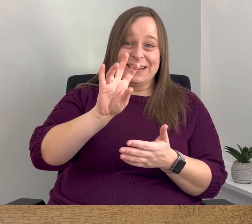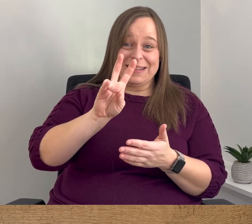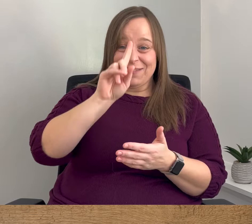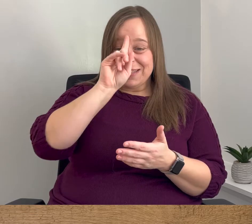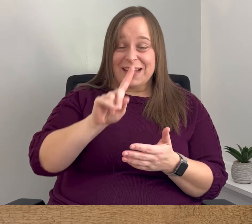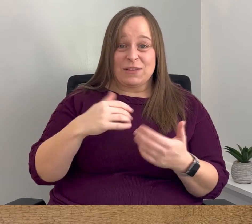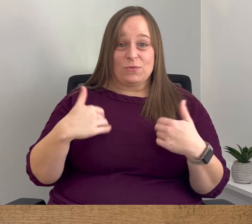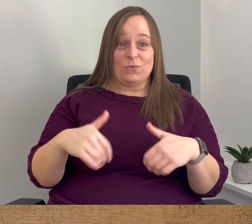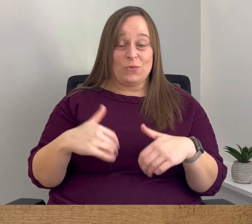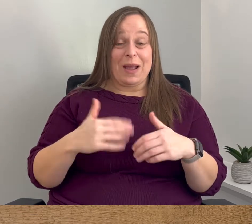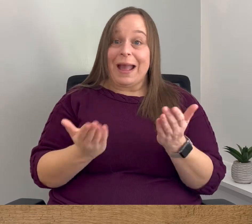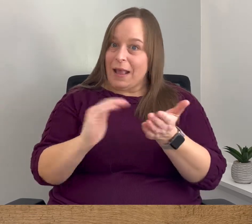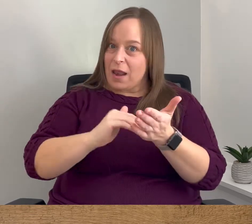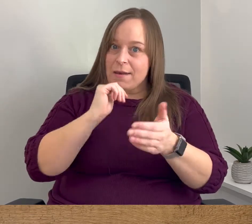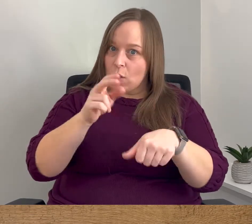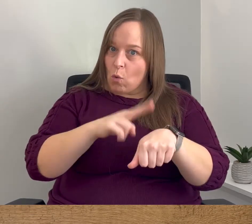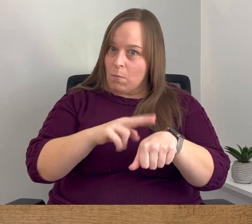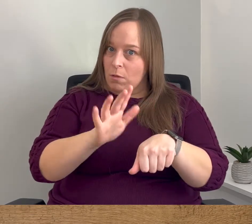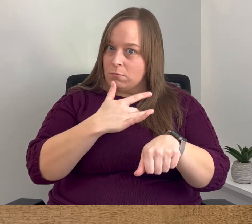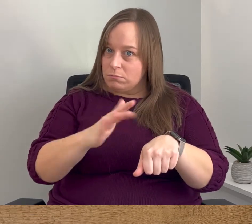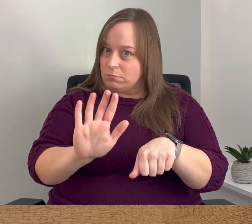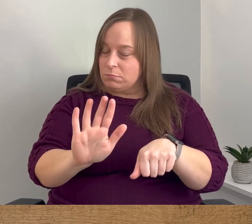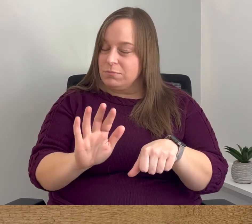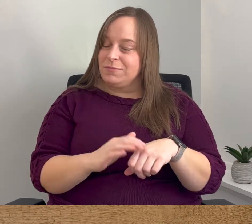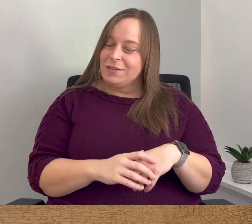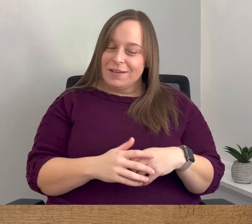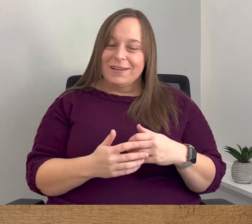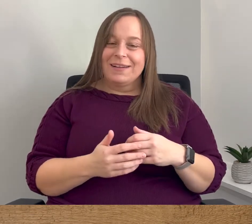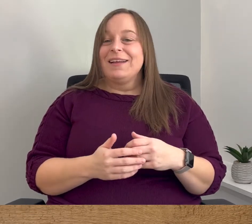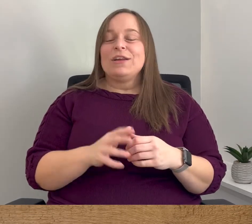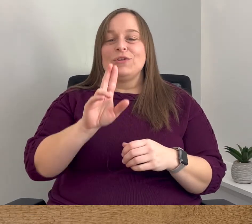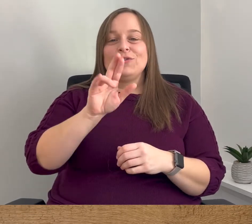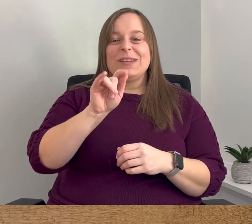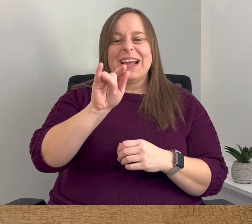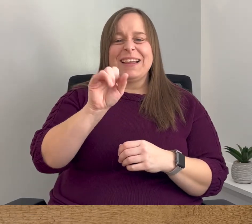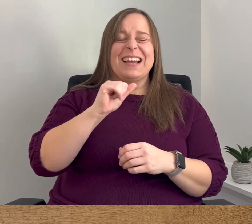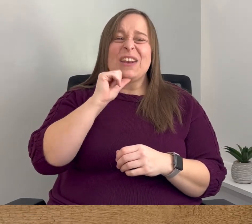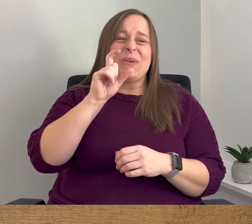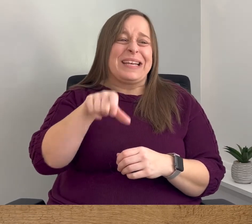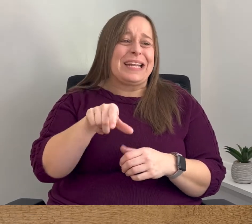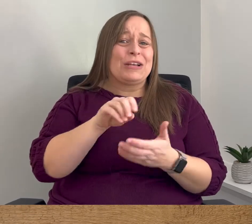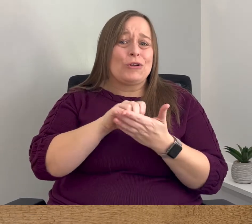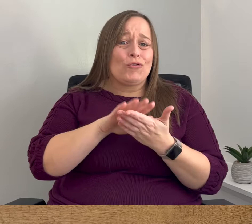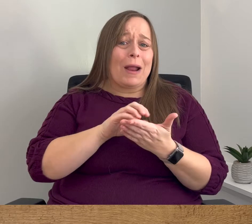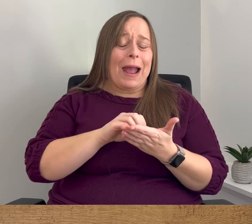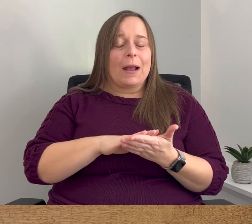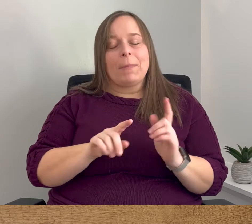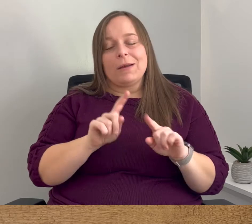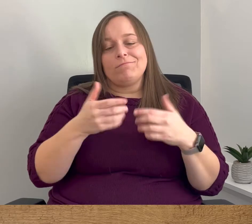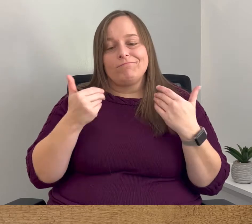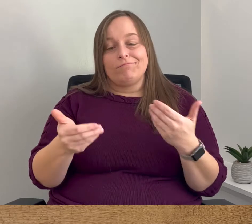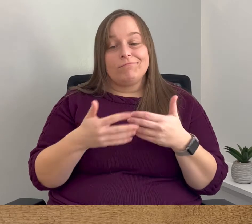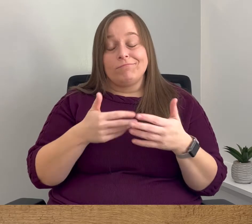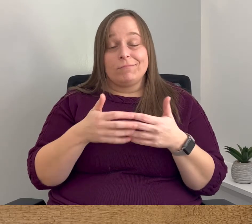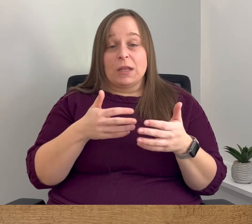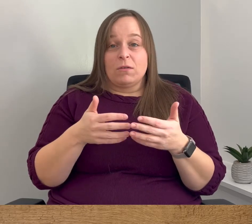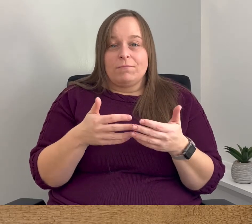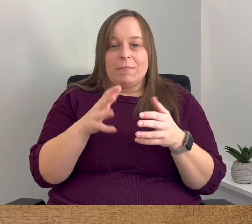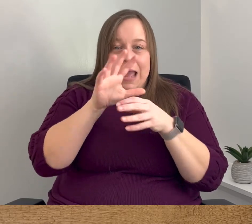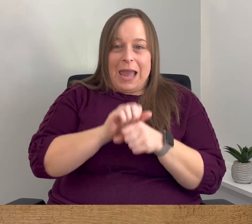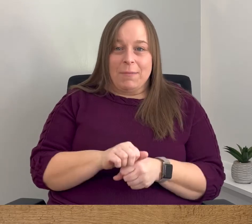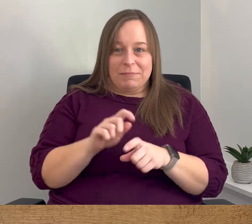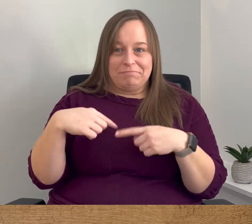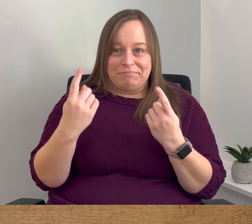$7,977.79 this month. Again, this is not normal. Utilities, I don't necessarily need to track, but I do